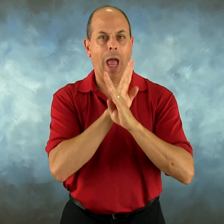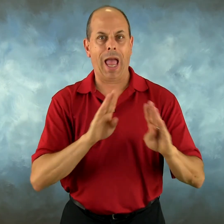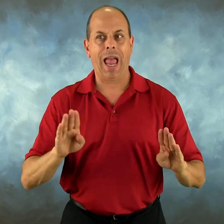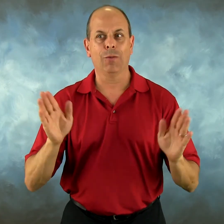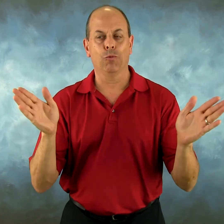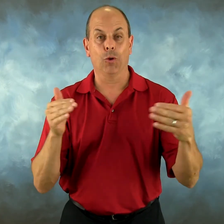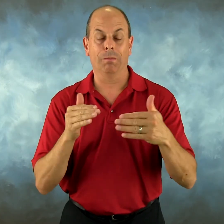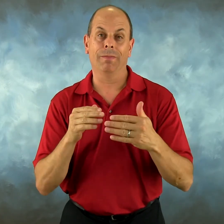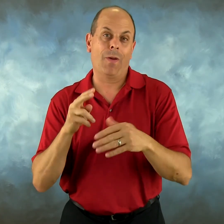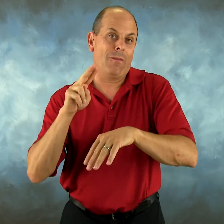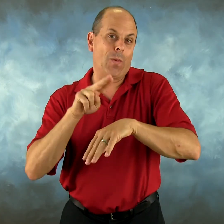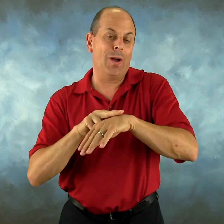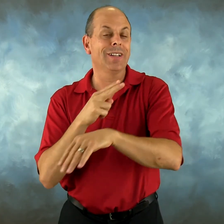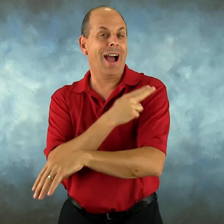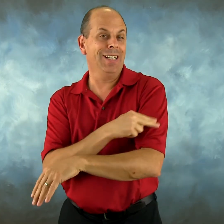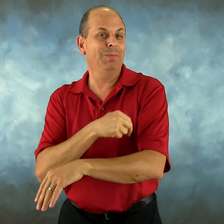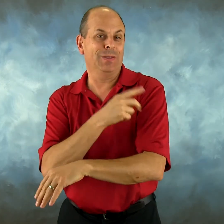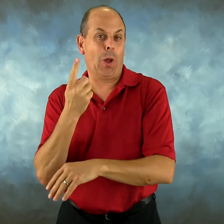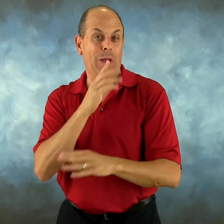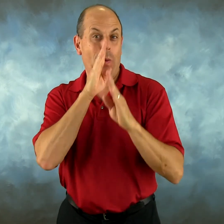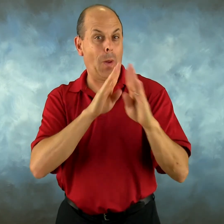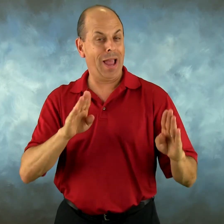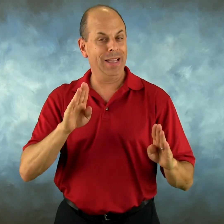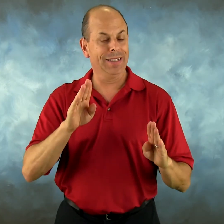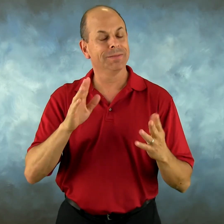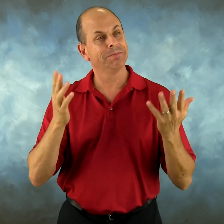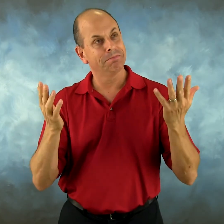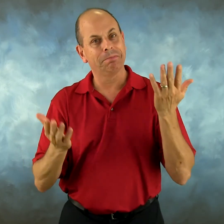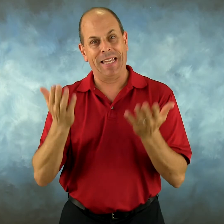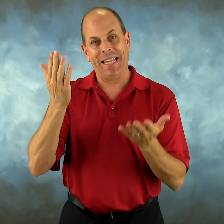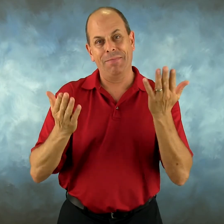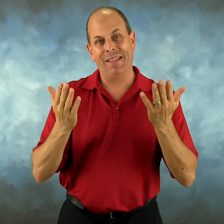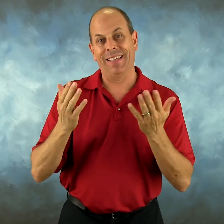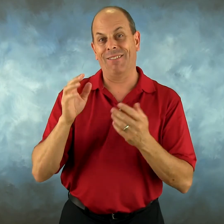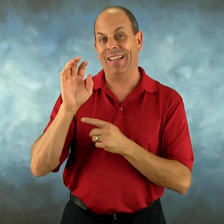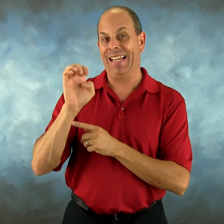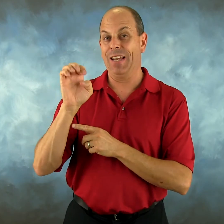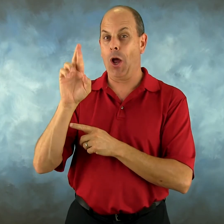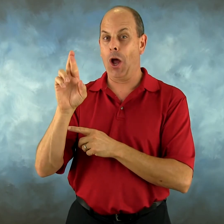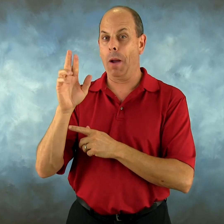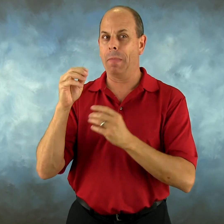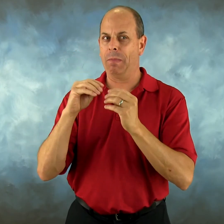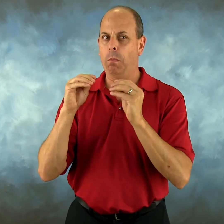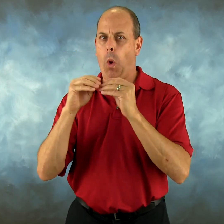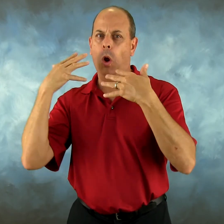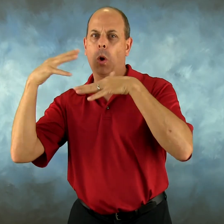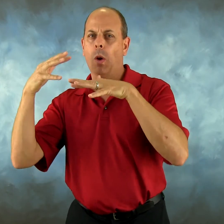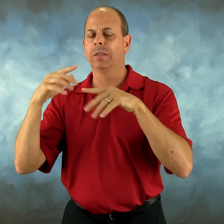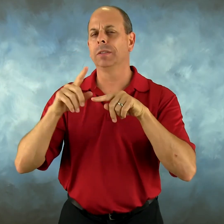One thing that's really good to remember is to have a hard of hearing individual in a quiet